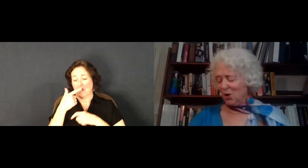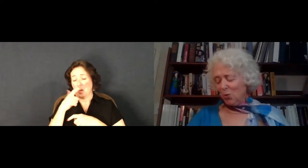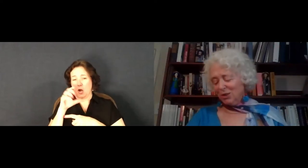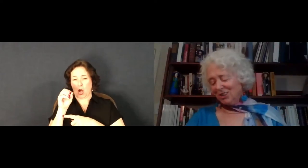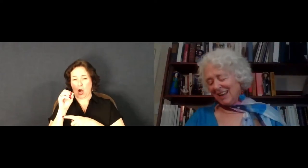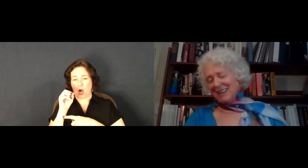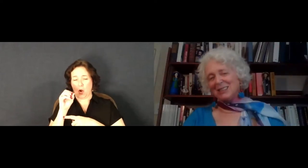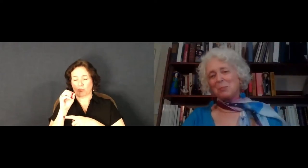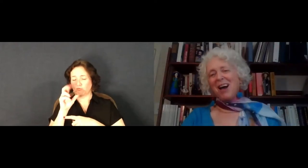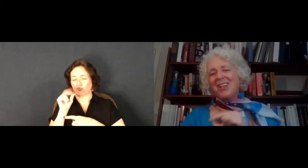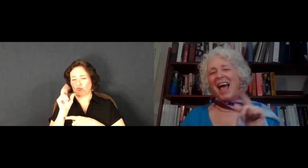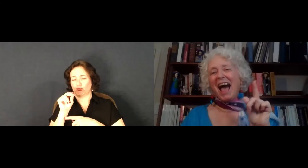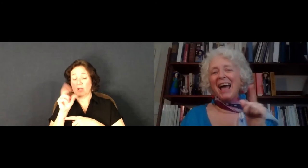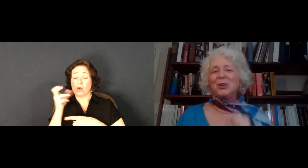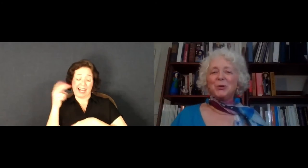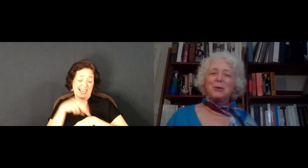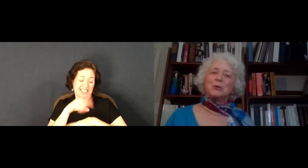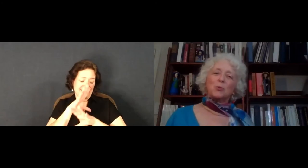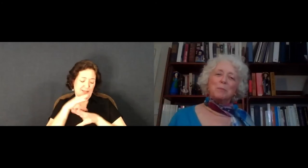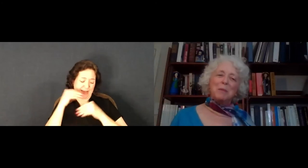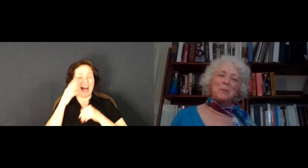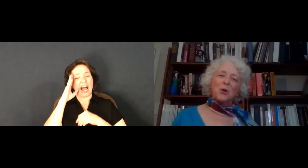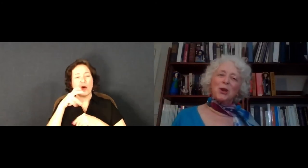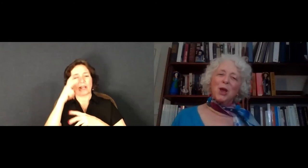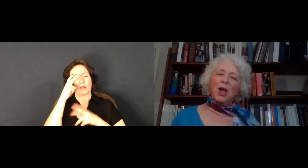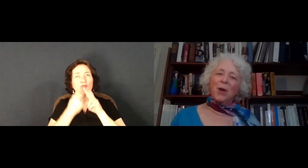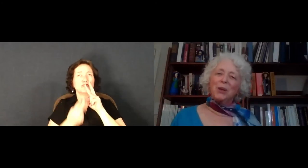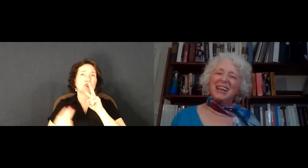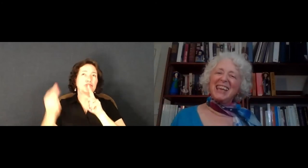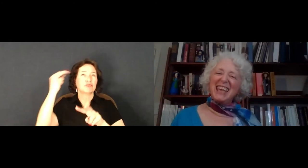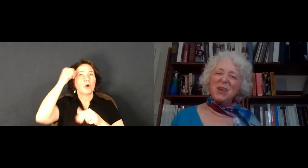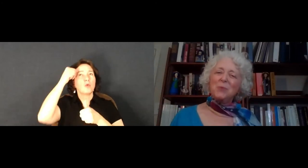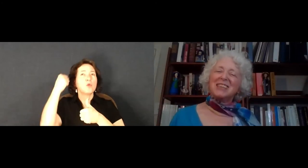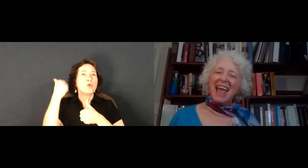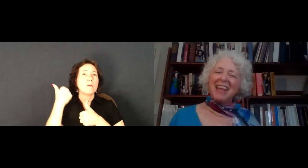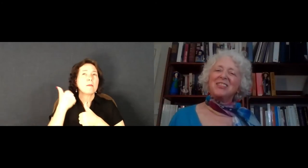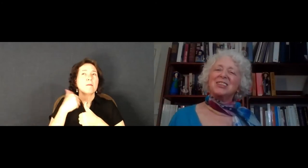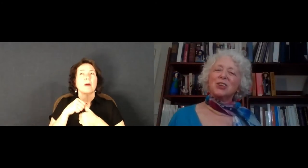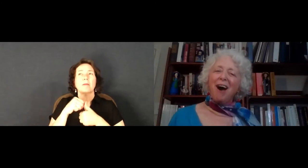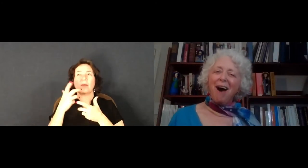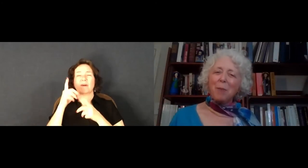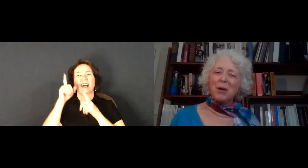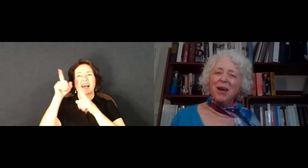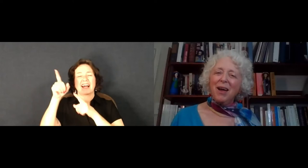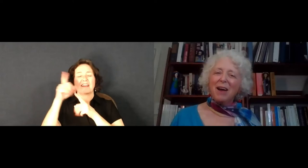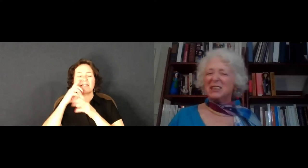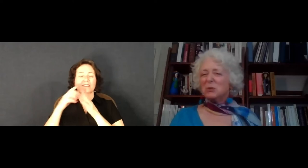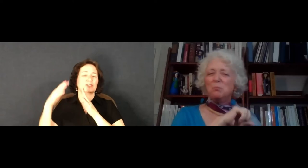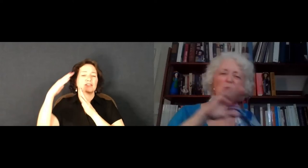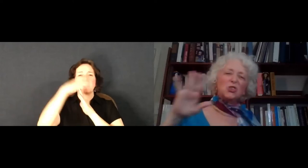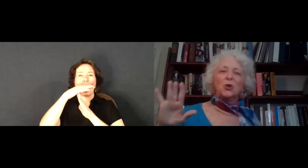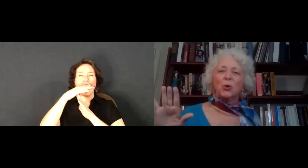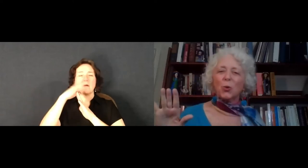When Phil would look down and smile, I knew he was remembering when he was at the top of